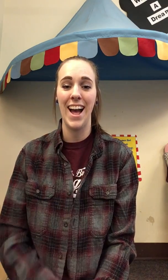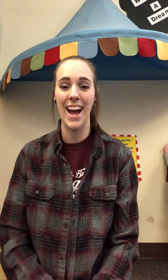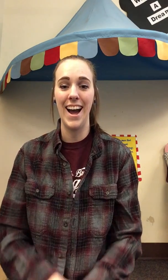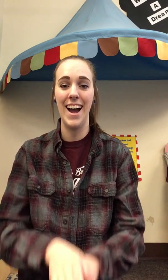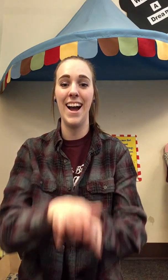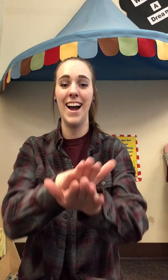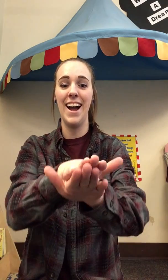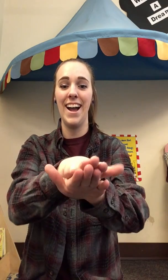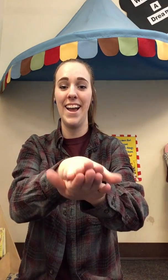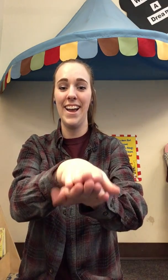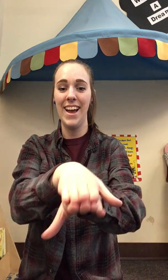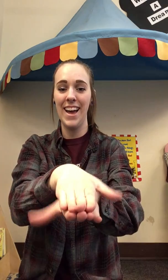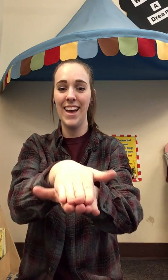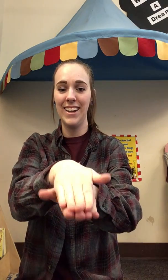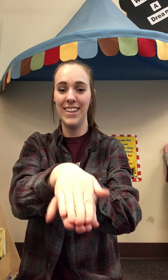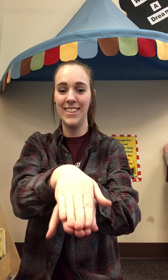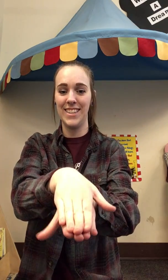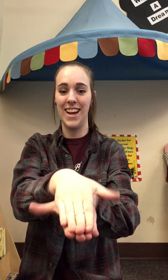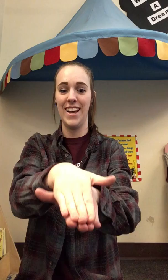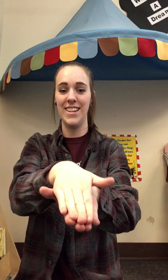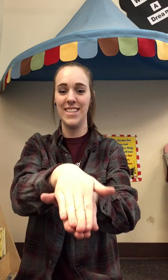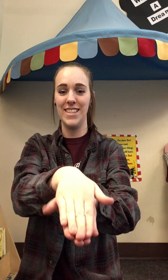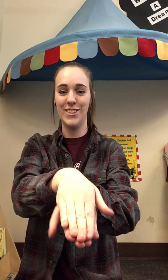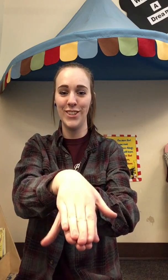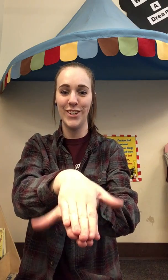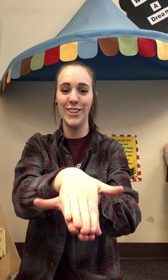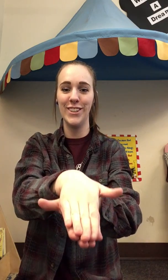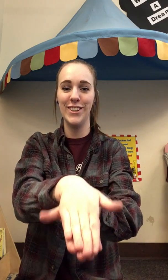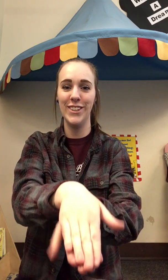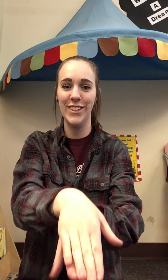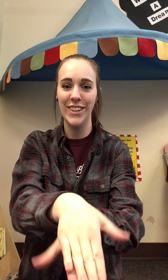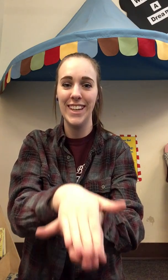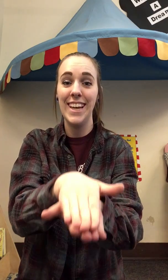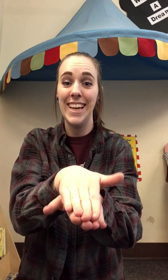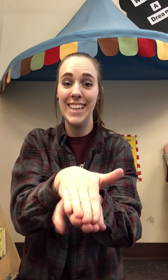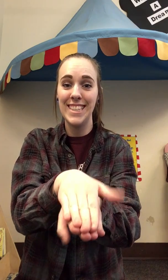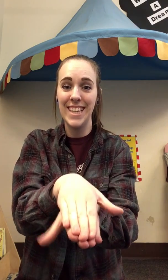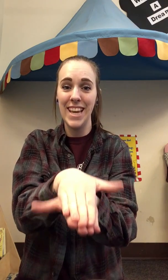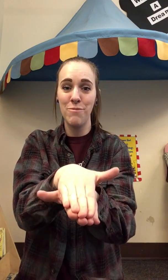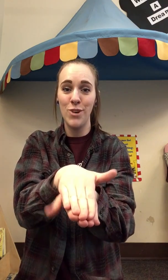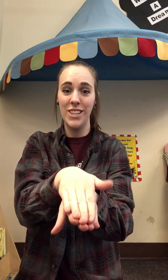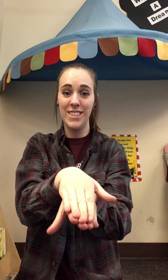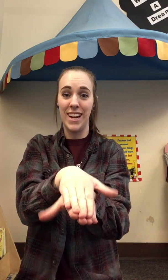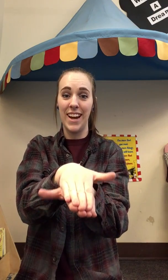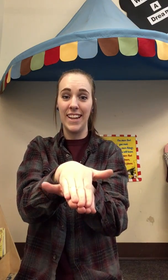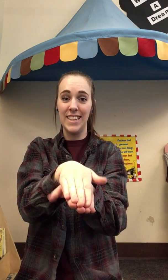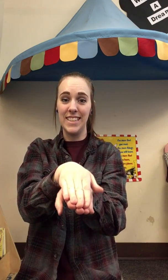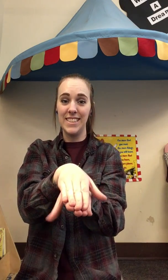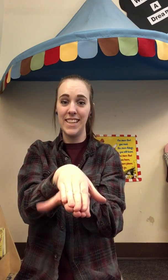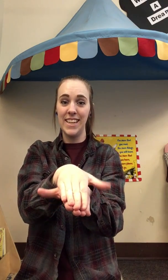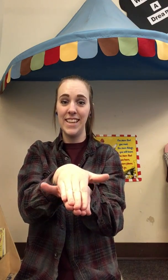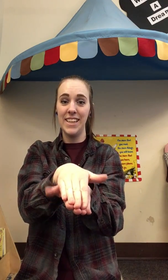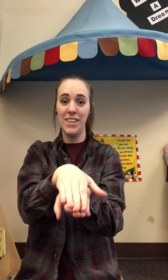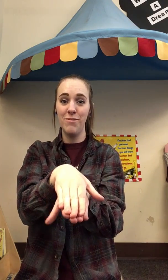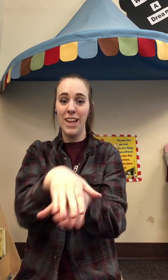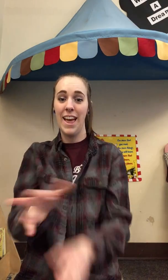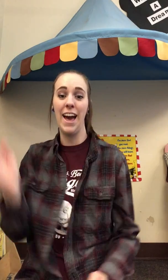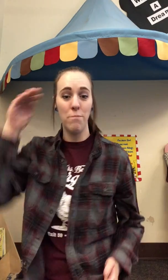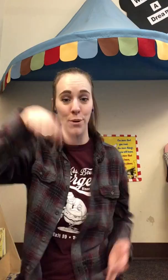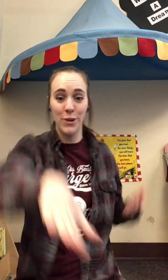three. I had a tiny turtle. His name was Tiny Tim. I put